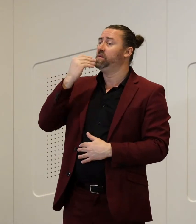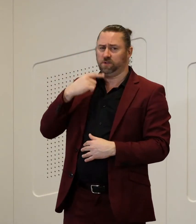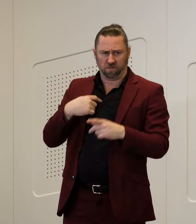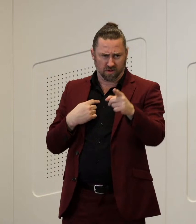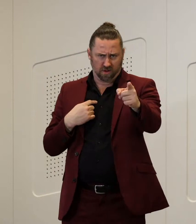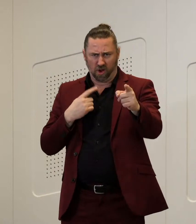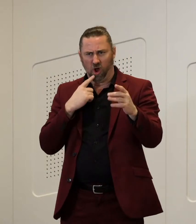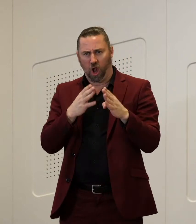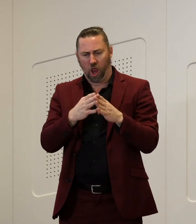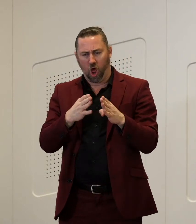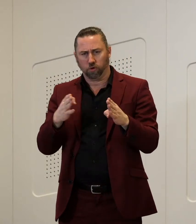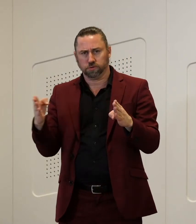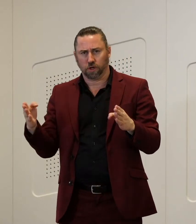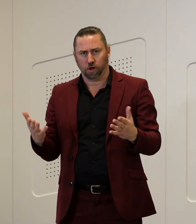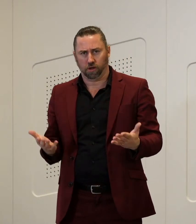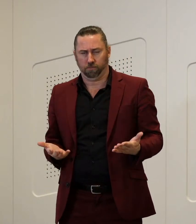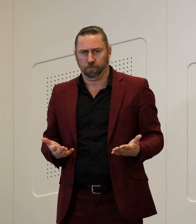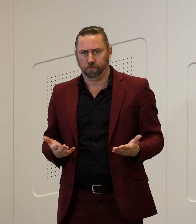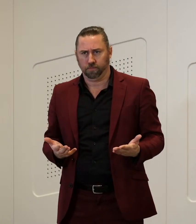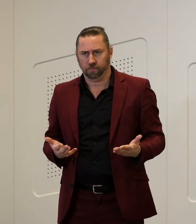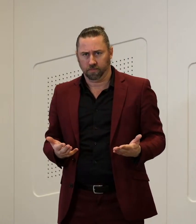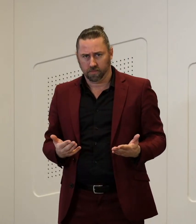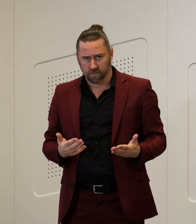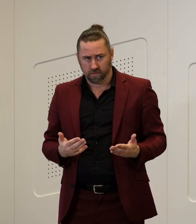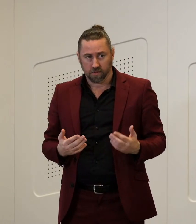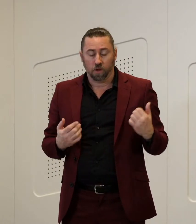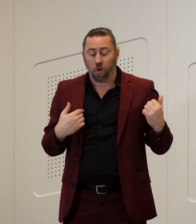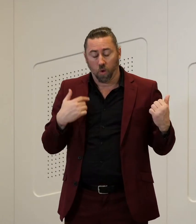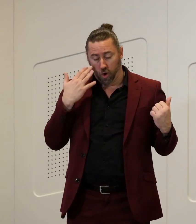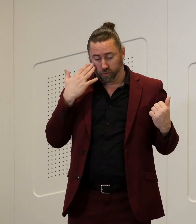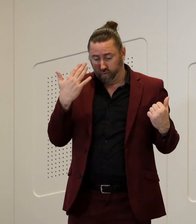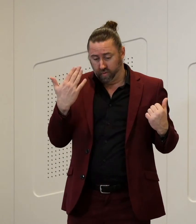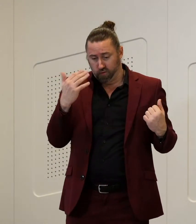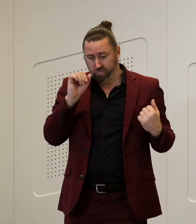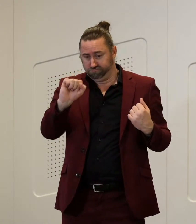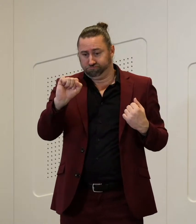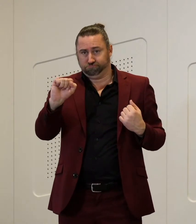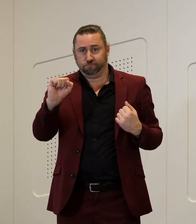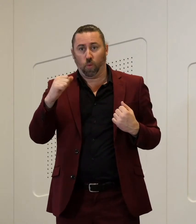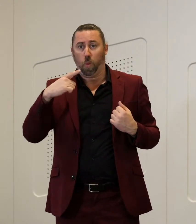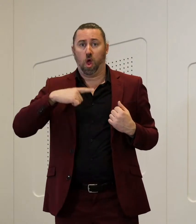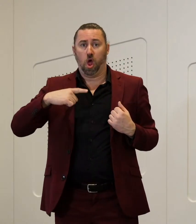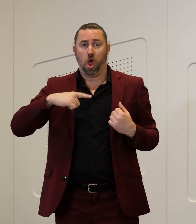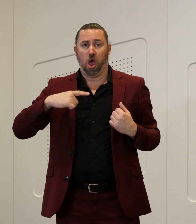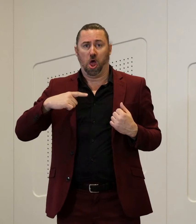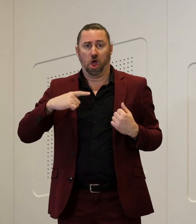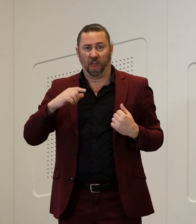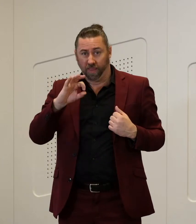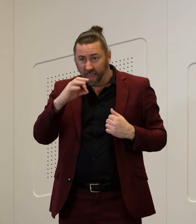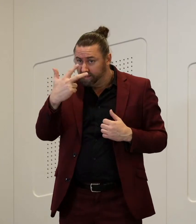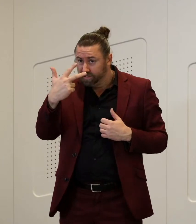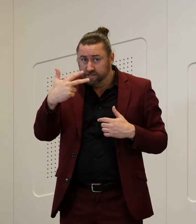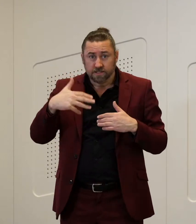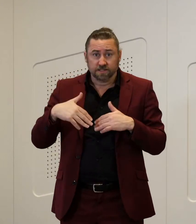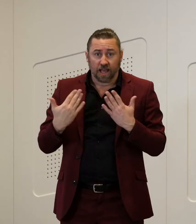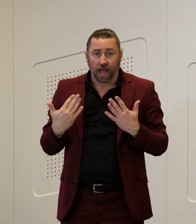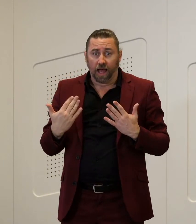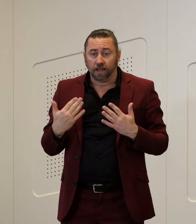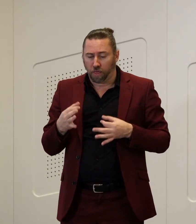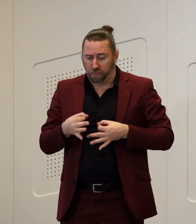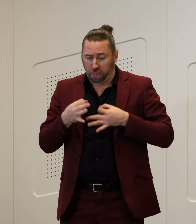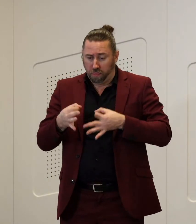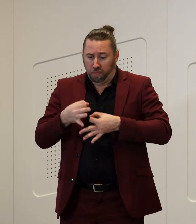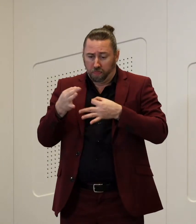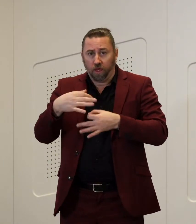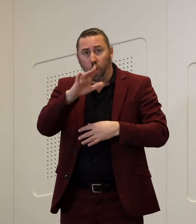long time to wait to get tested. I don't know the specifics of why she decided to delay.